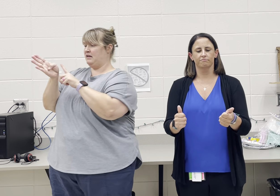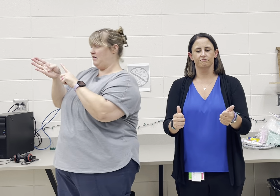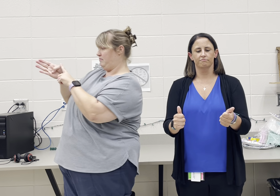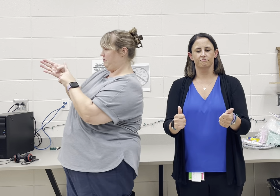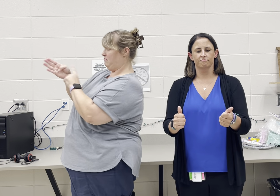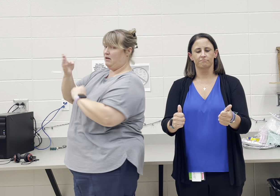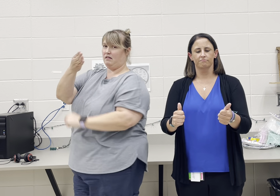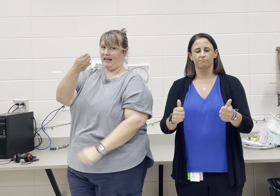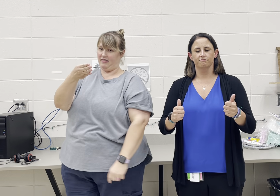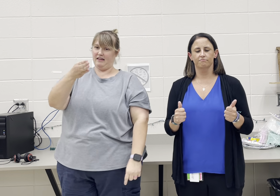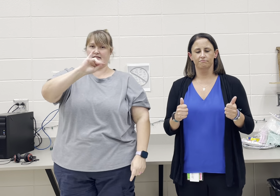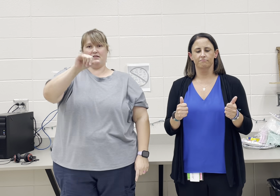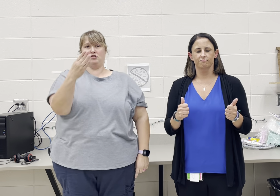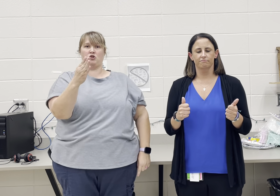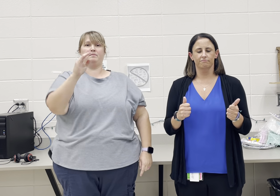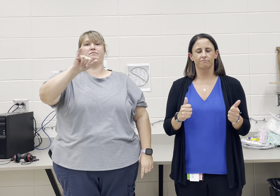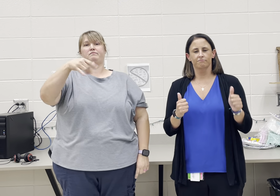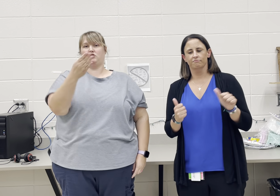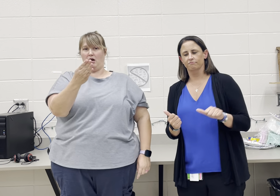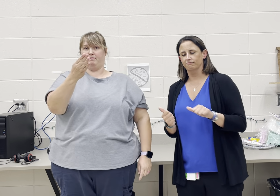up like this. Job.